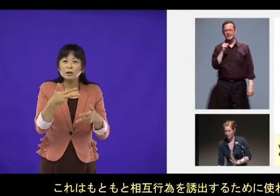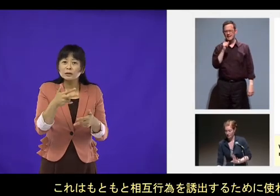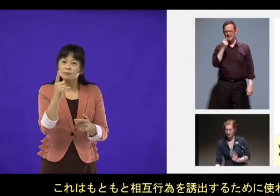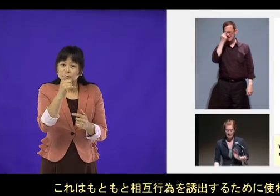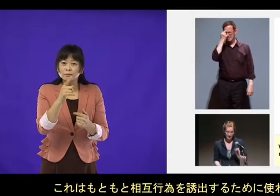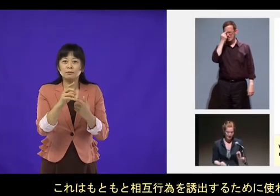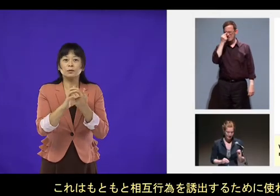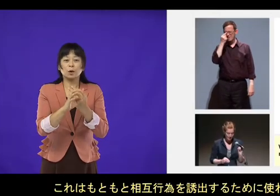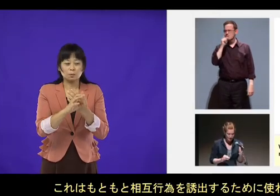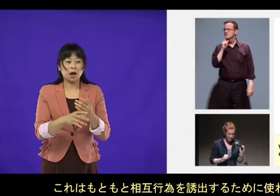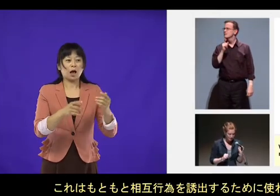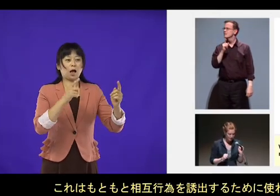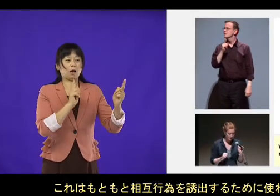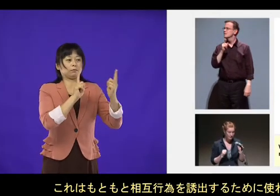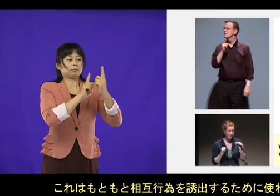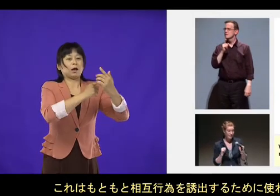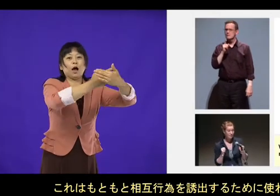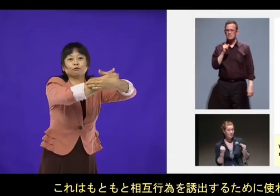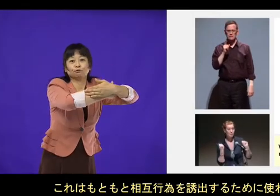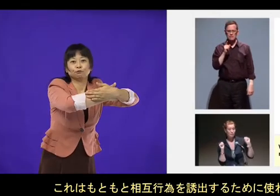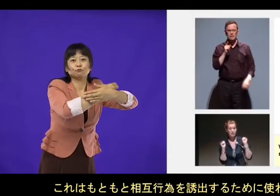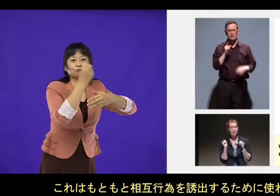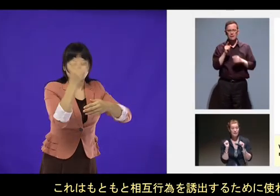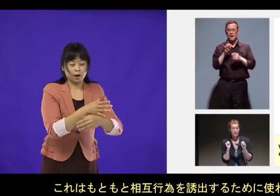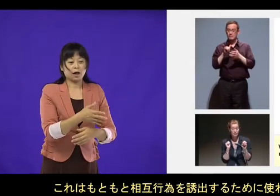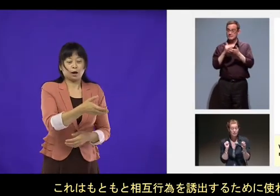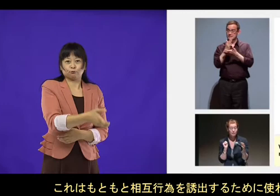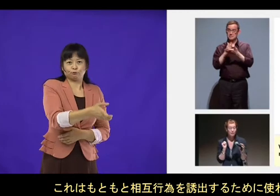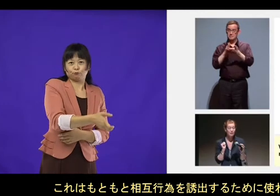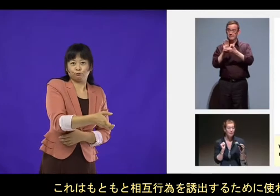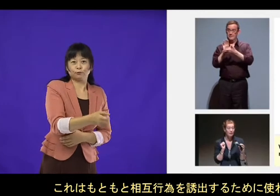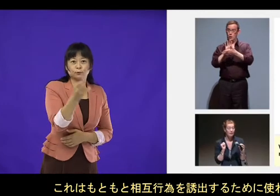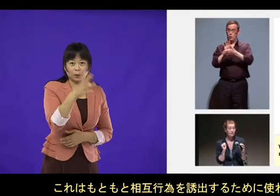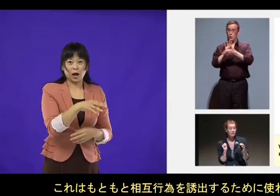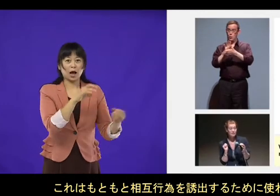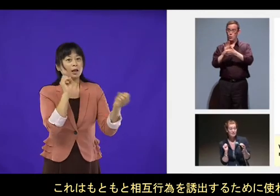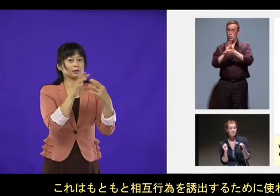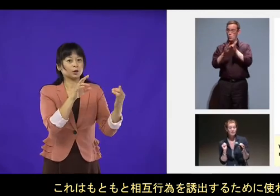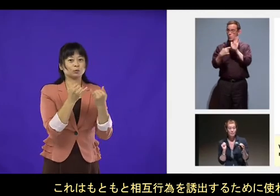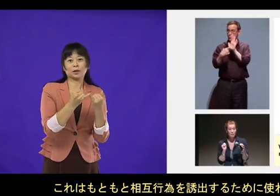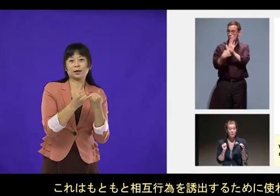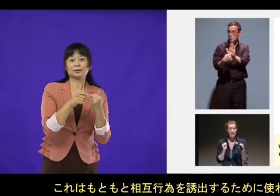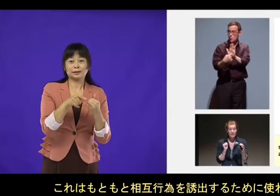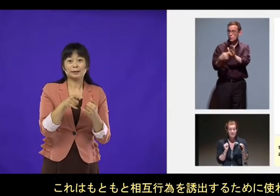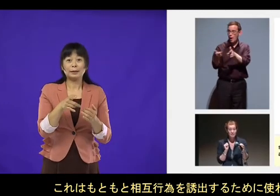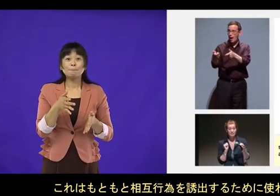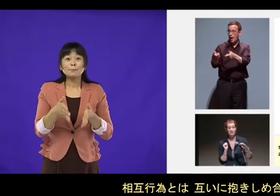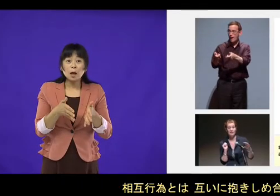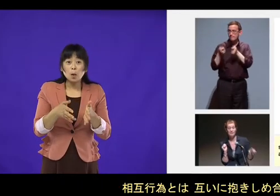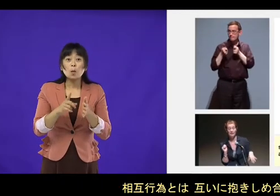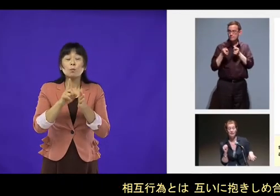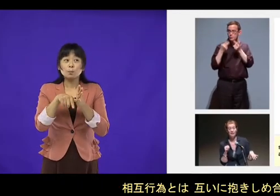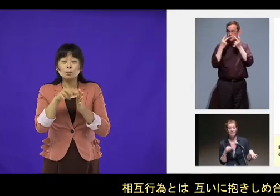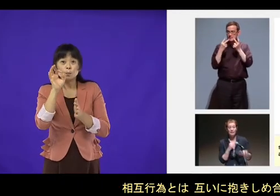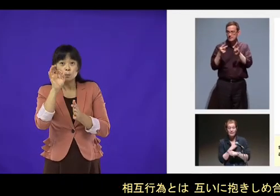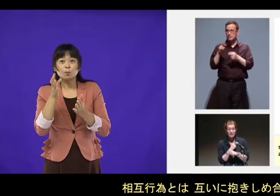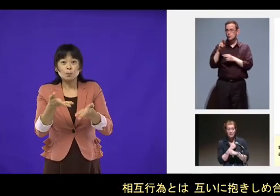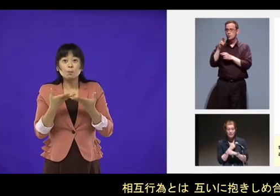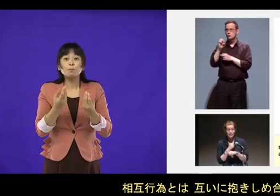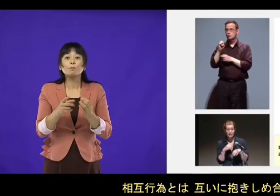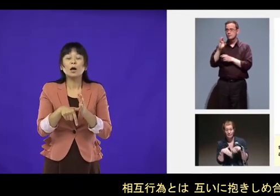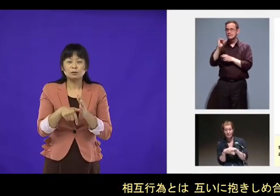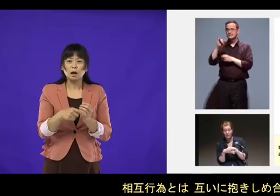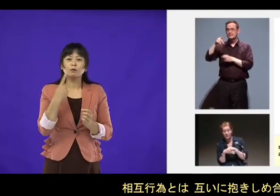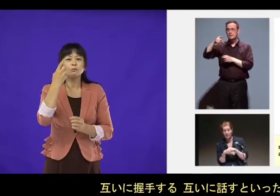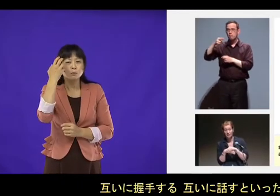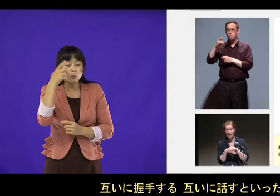it's sort of the stimulus materials, the videos that were originally used to elicit reciprocal actions, so things like hugging each